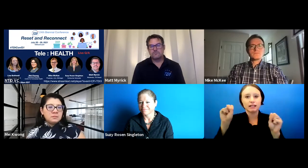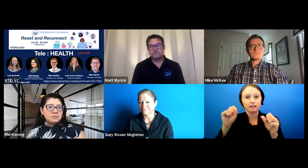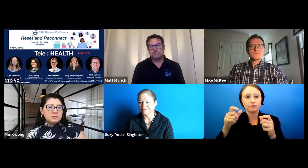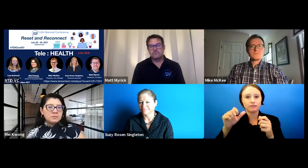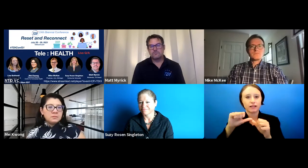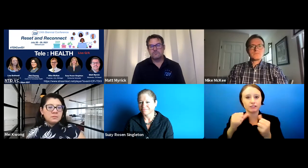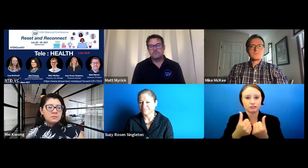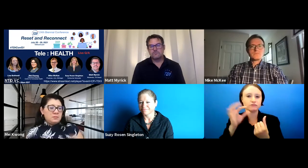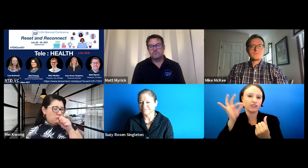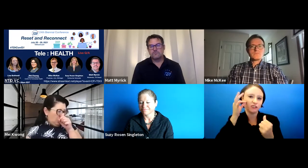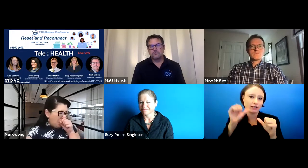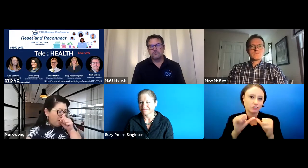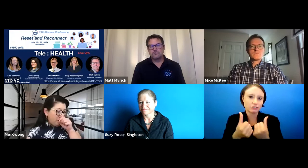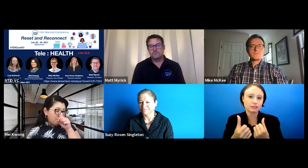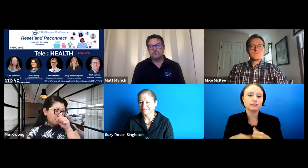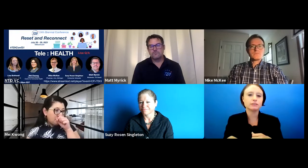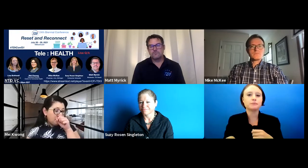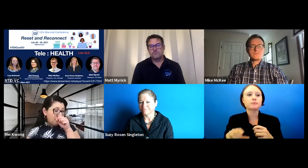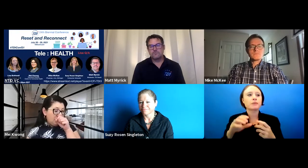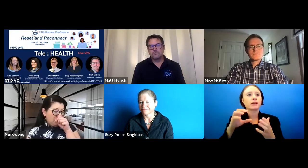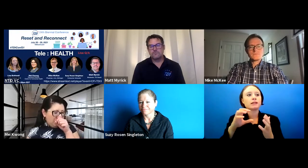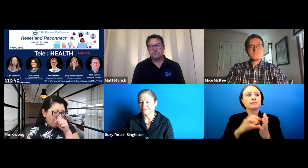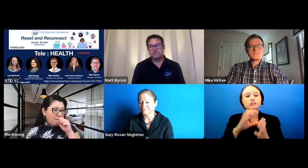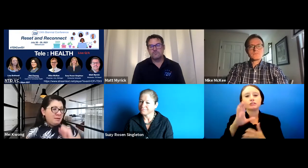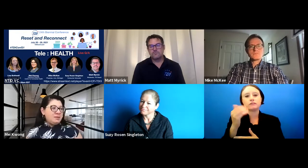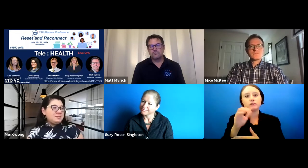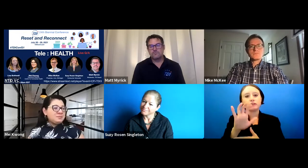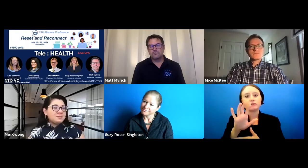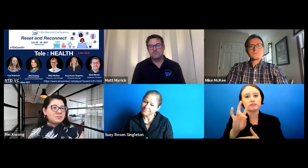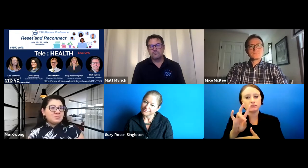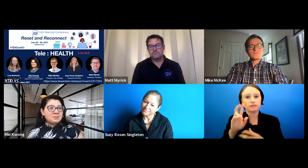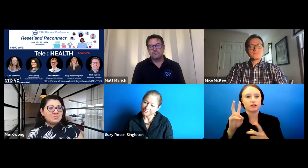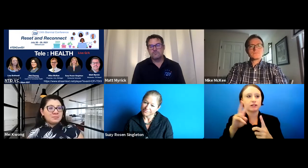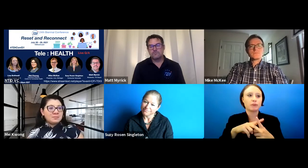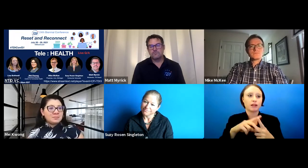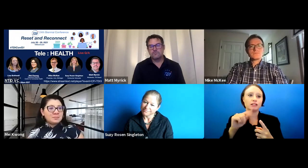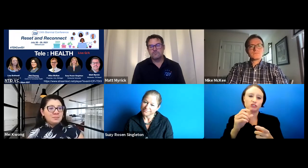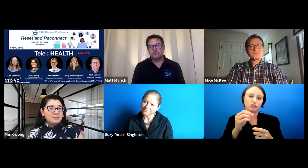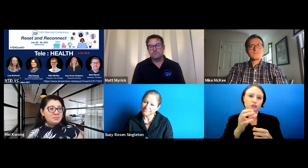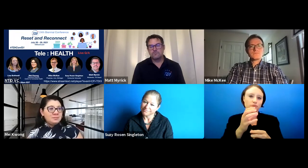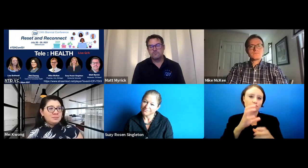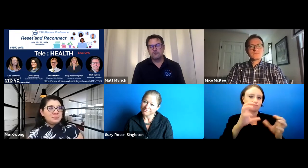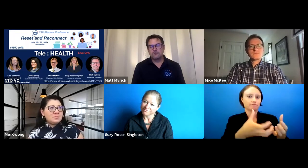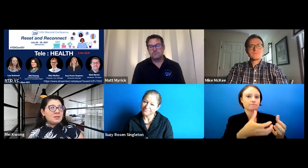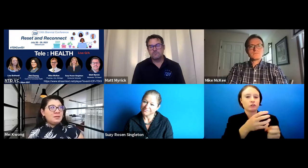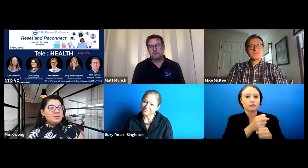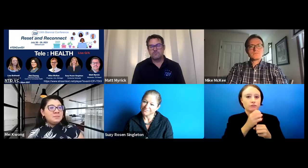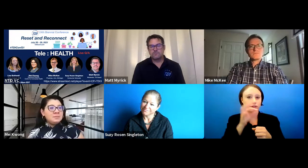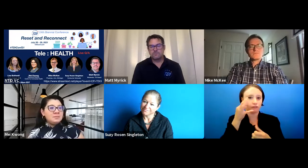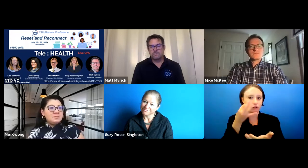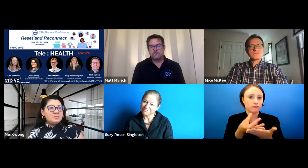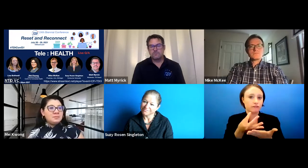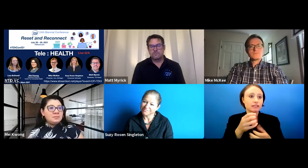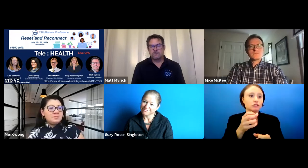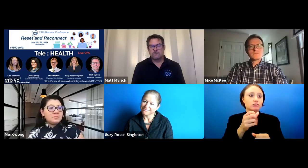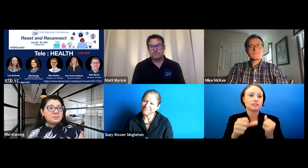to executive agencies, federal agencies. Section 1557 applies